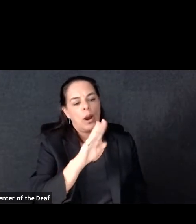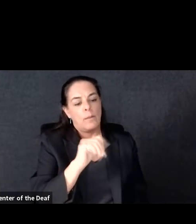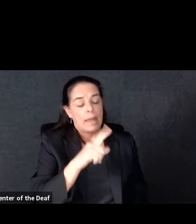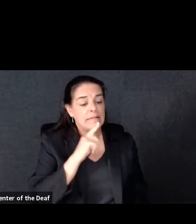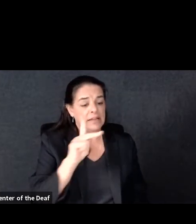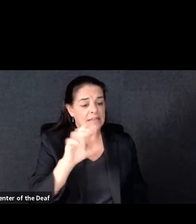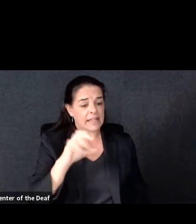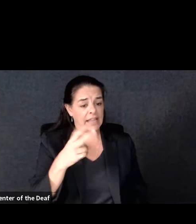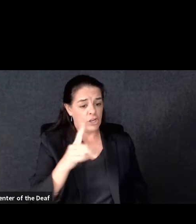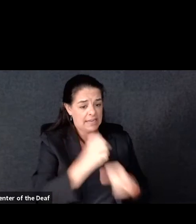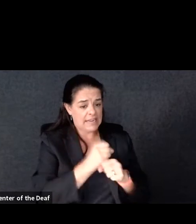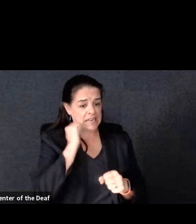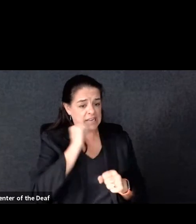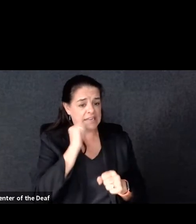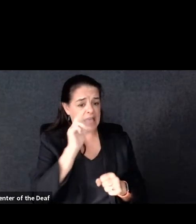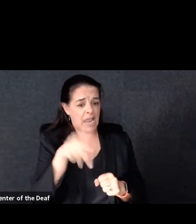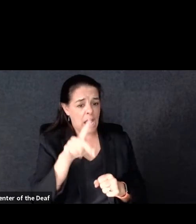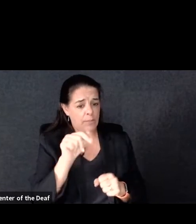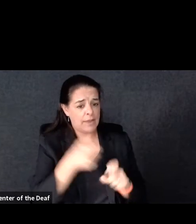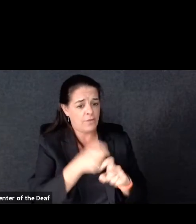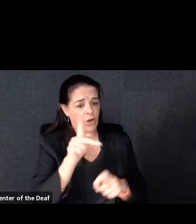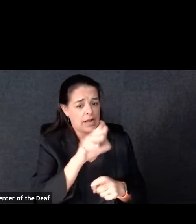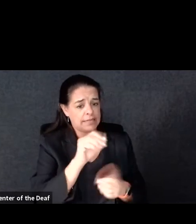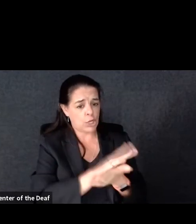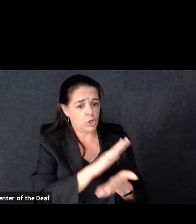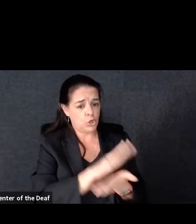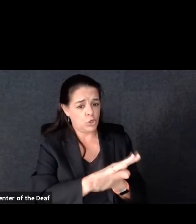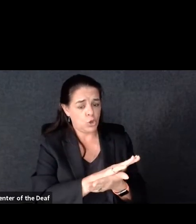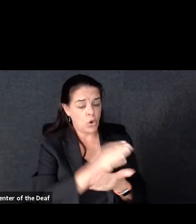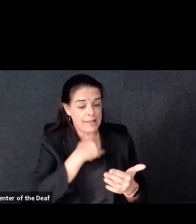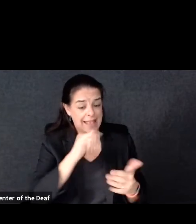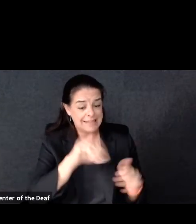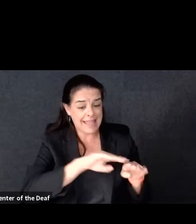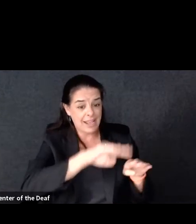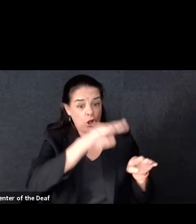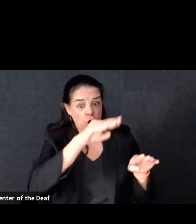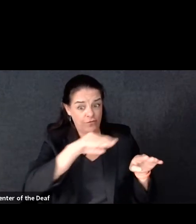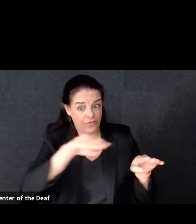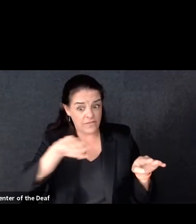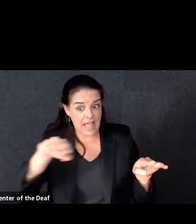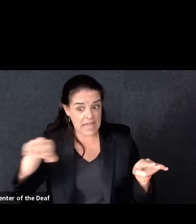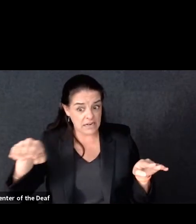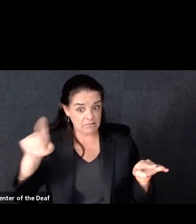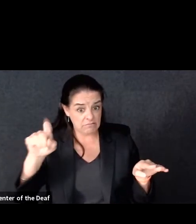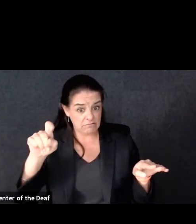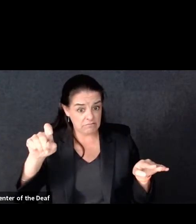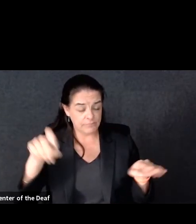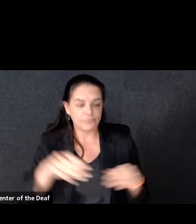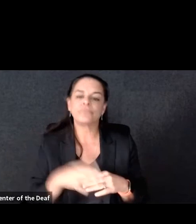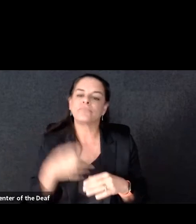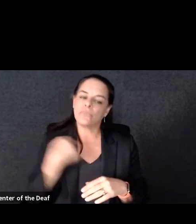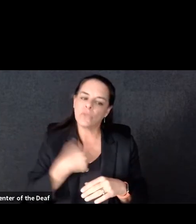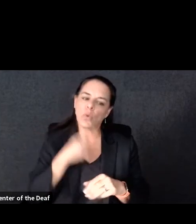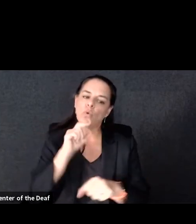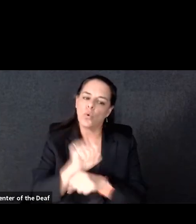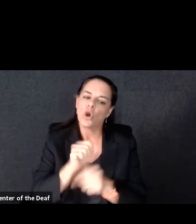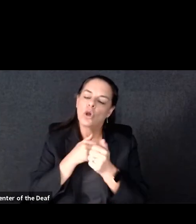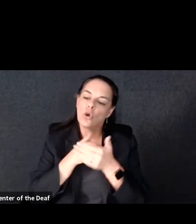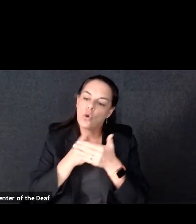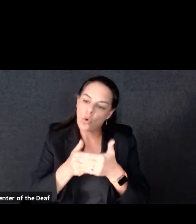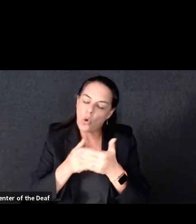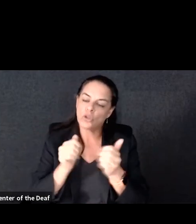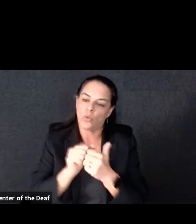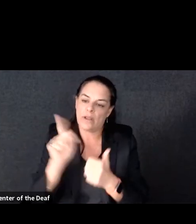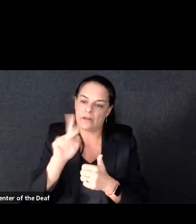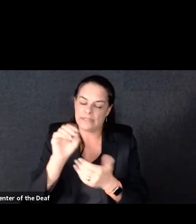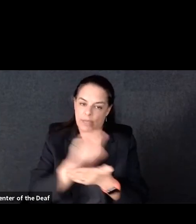KCHD receiving daily updates from Knox County schools, and has that curve flattened? We are working closely with Knox County